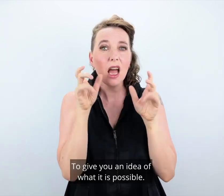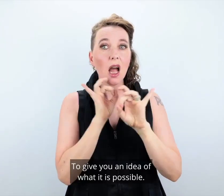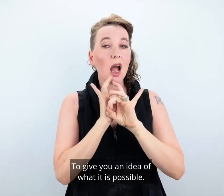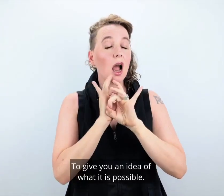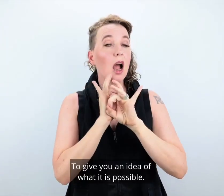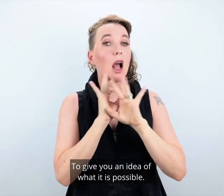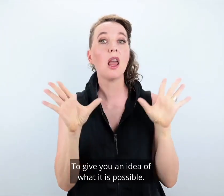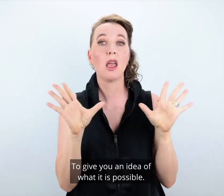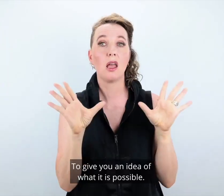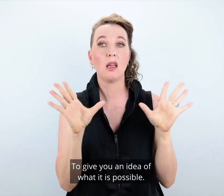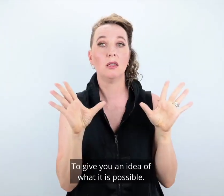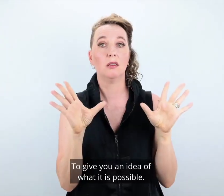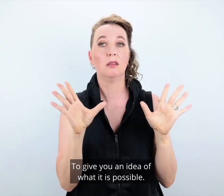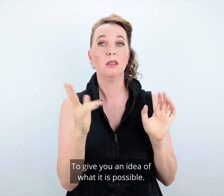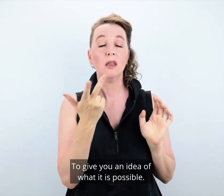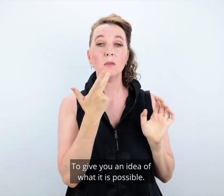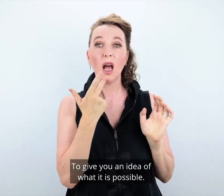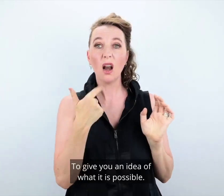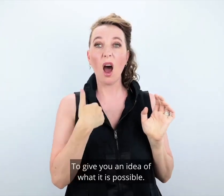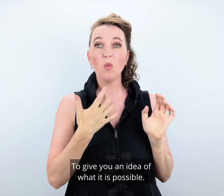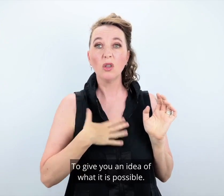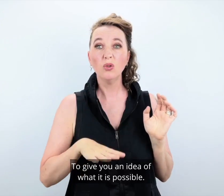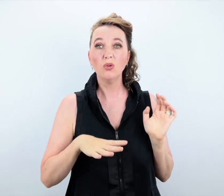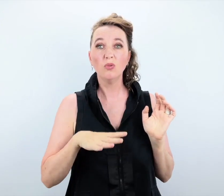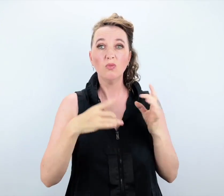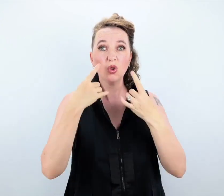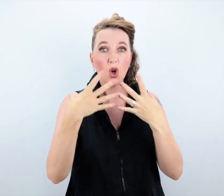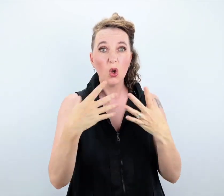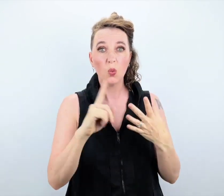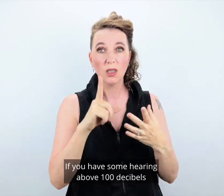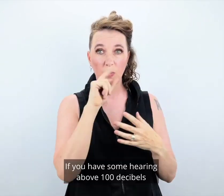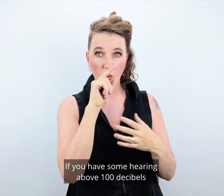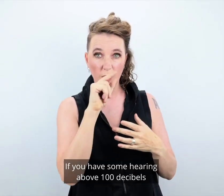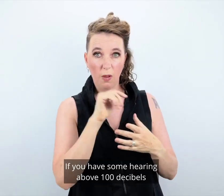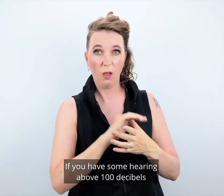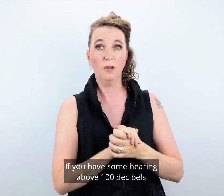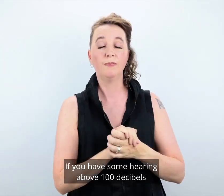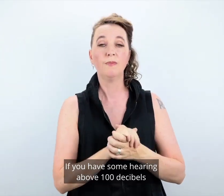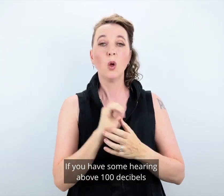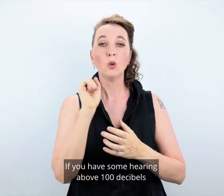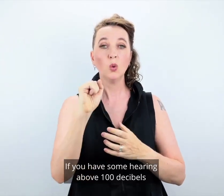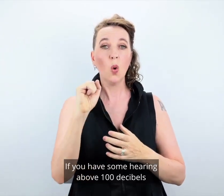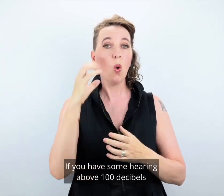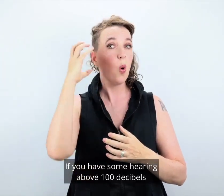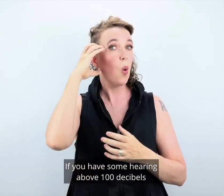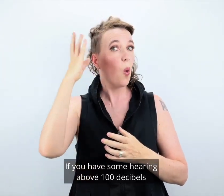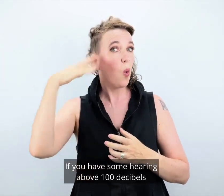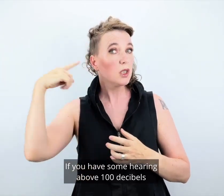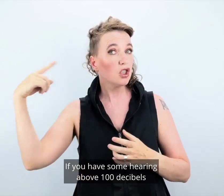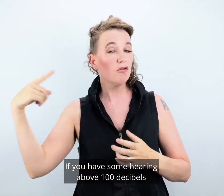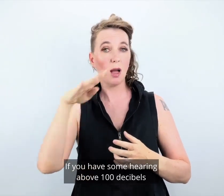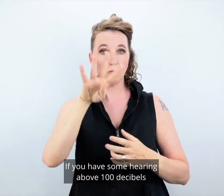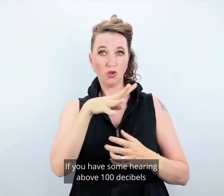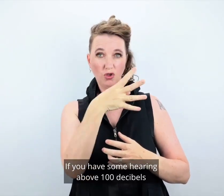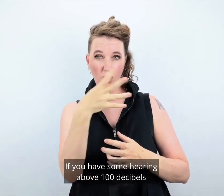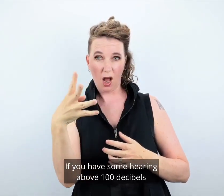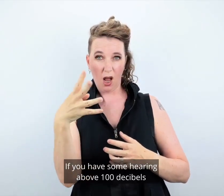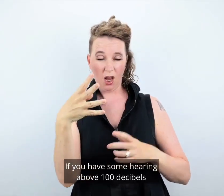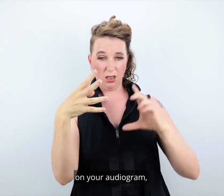To give you an idea of what is possible, if you have some hearing above 100 decibels on